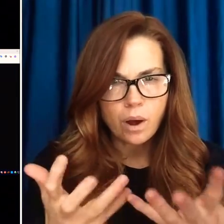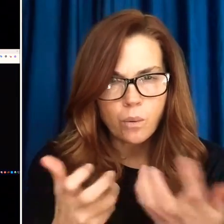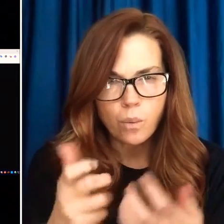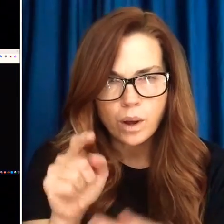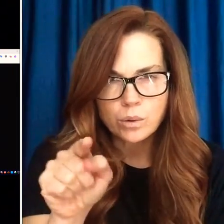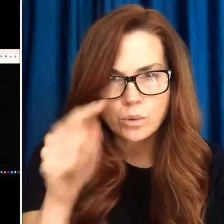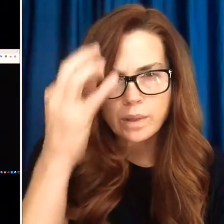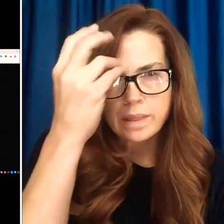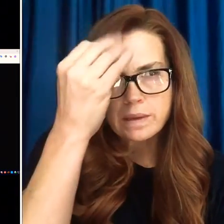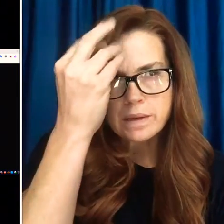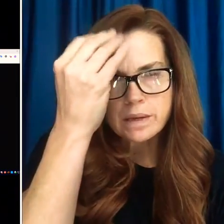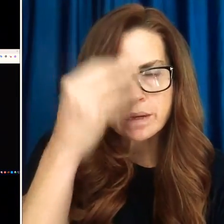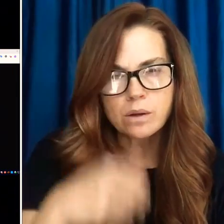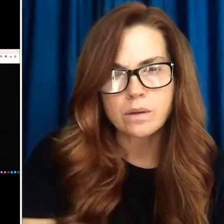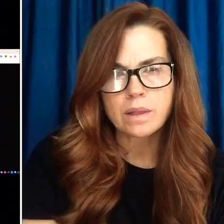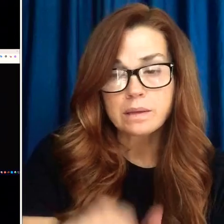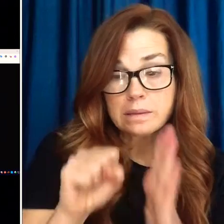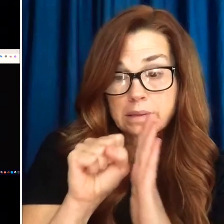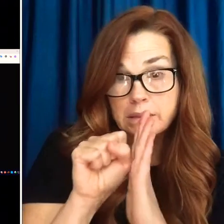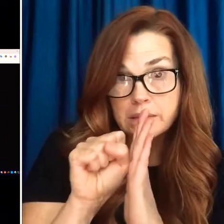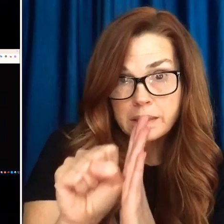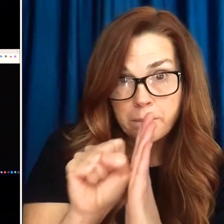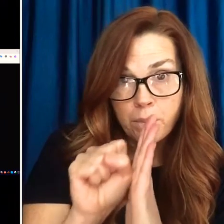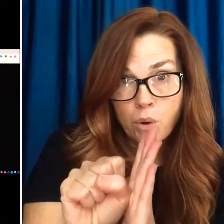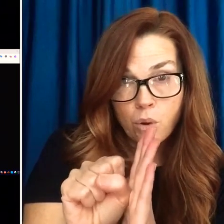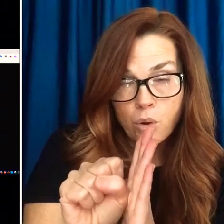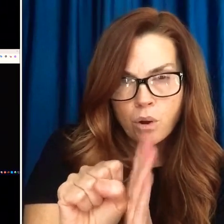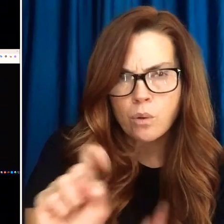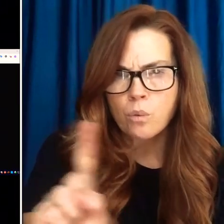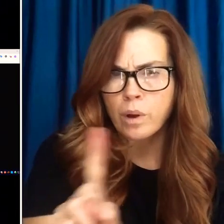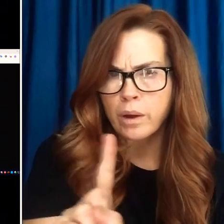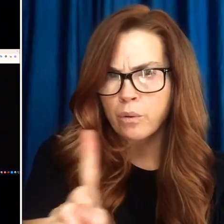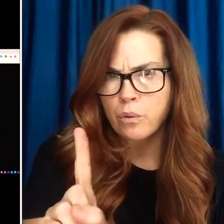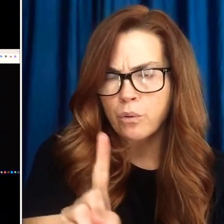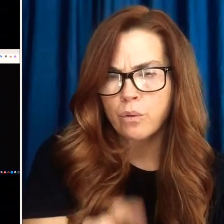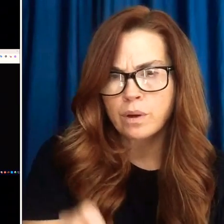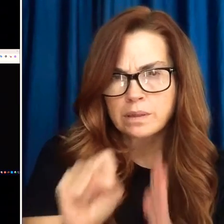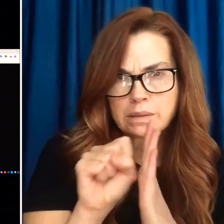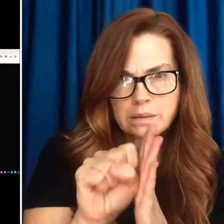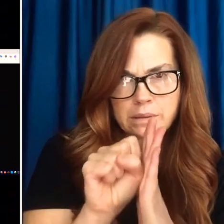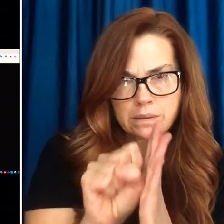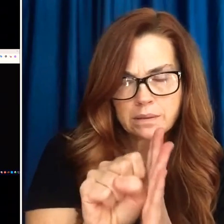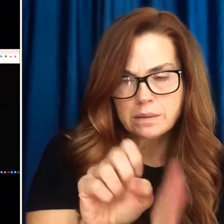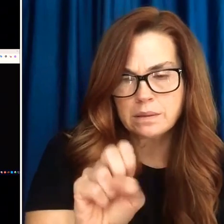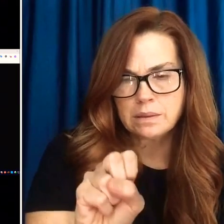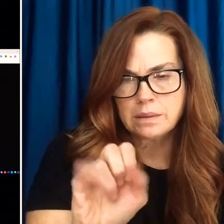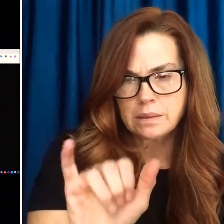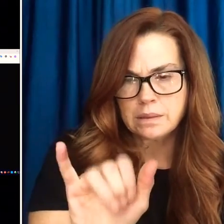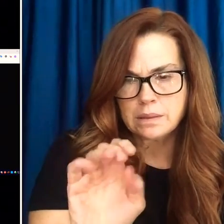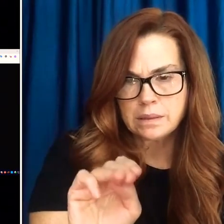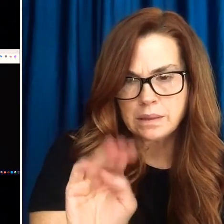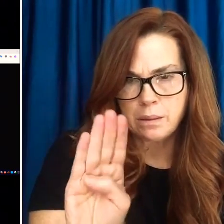and think of where the element symbol is.